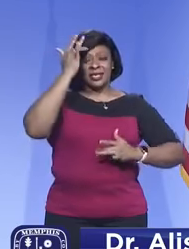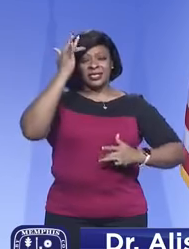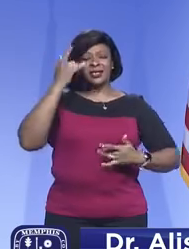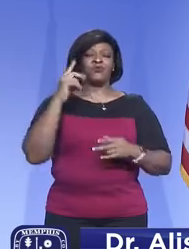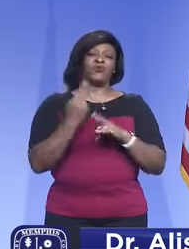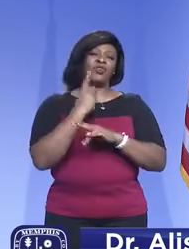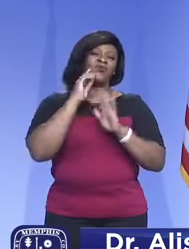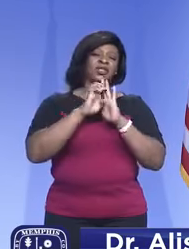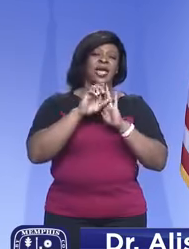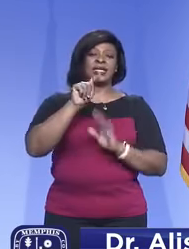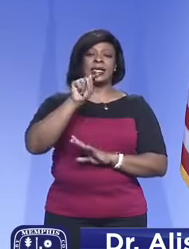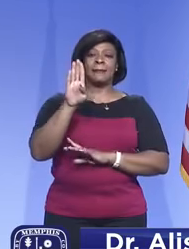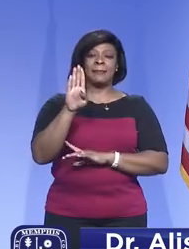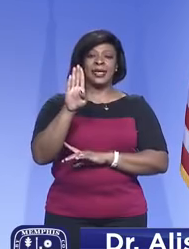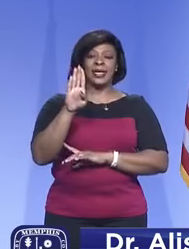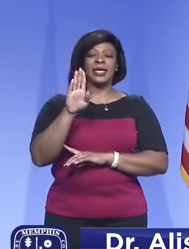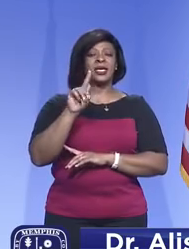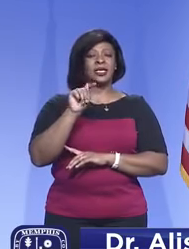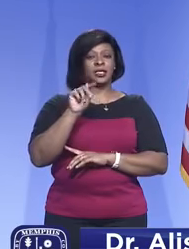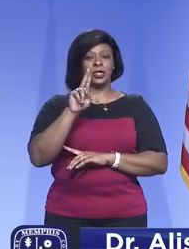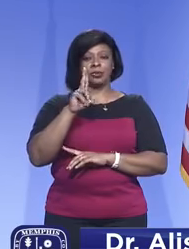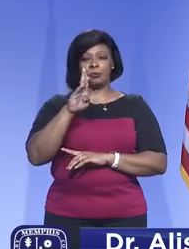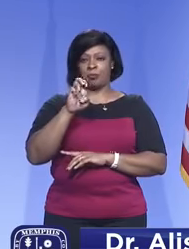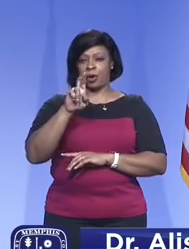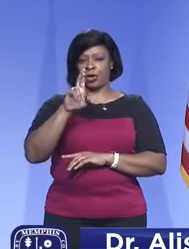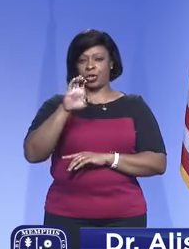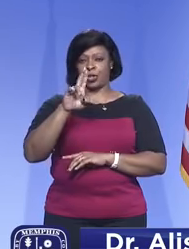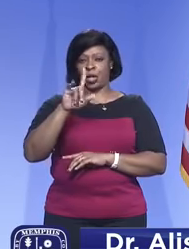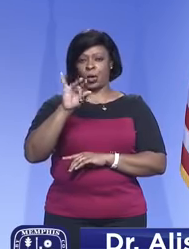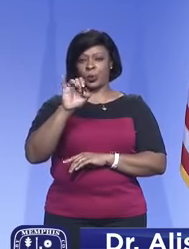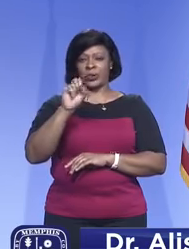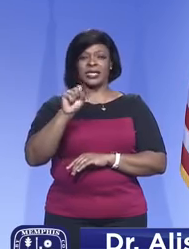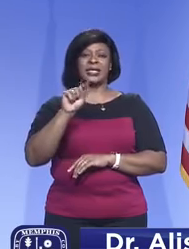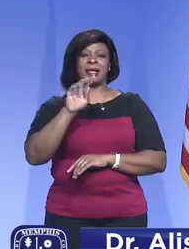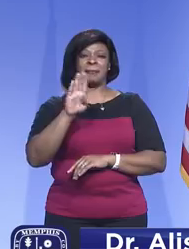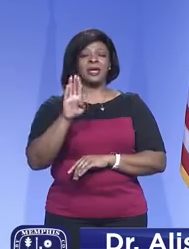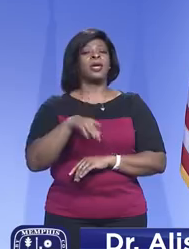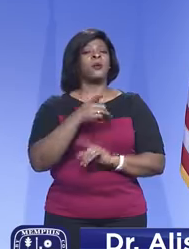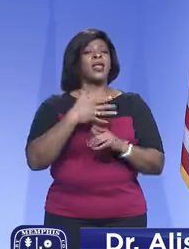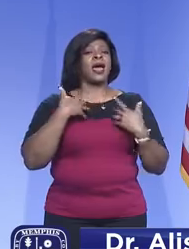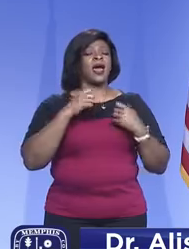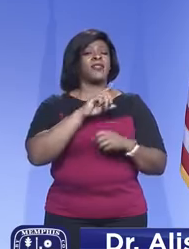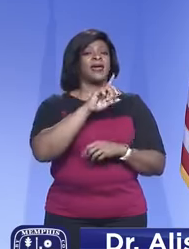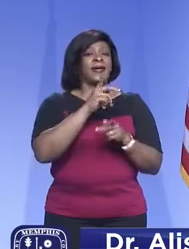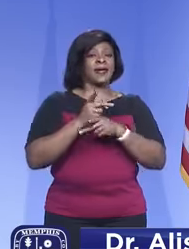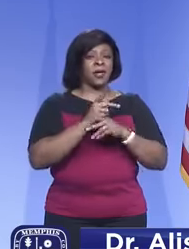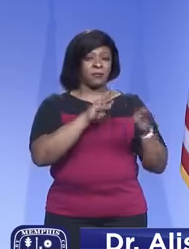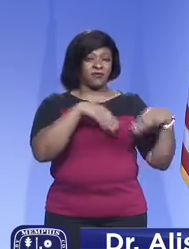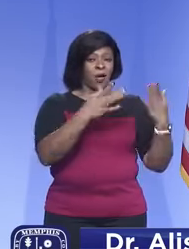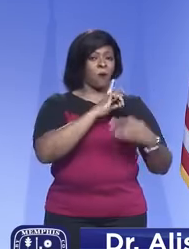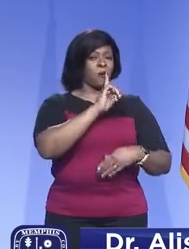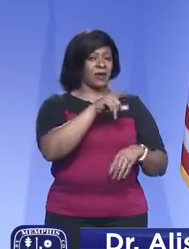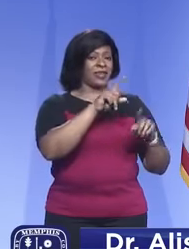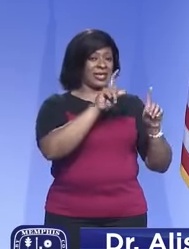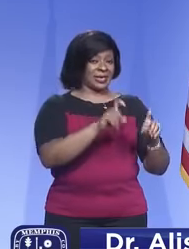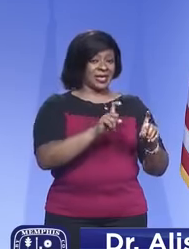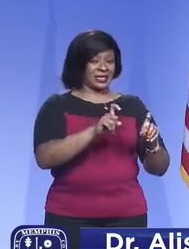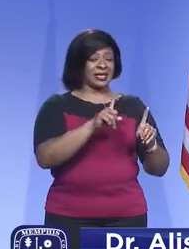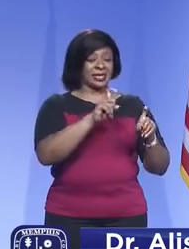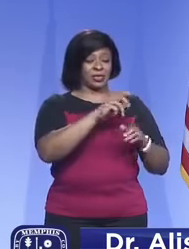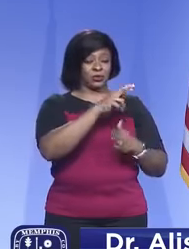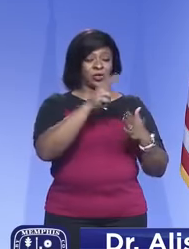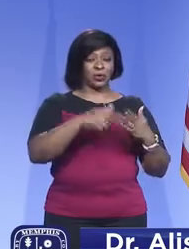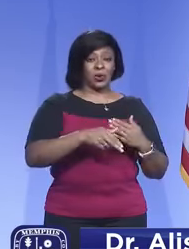just use tuberculosis as an example. When the healthcare provider orders the test and the test result comes back,